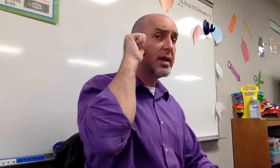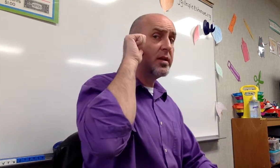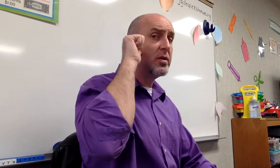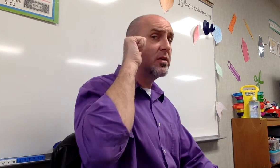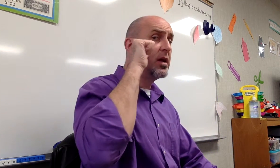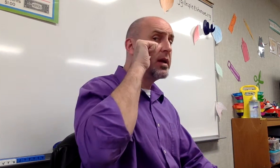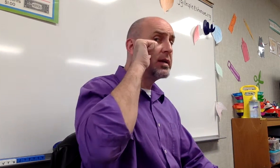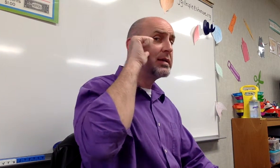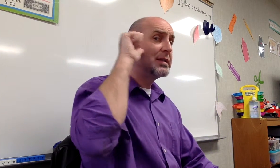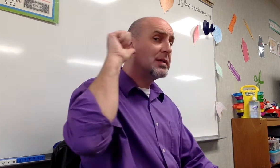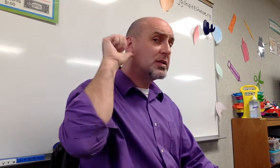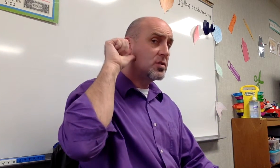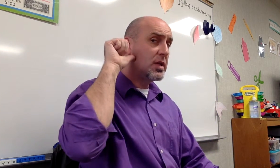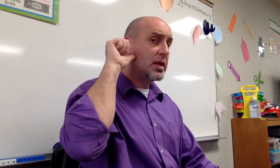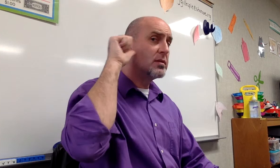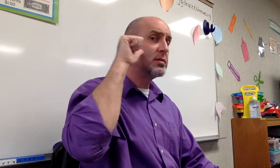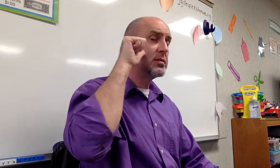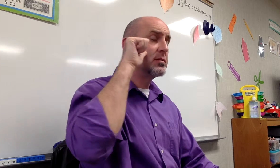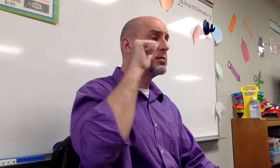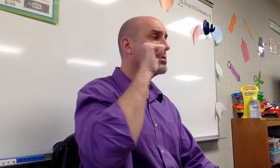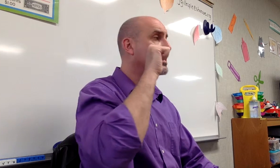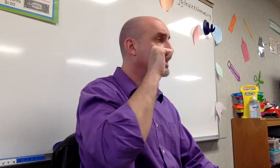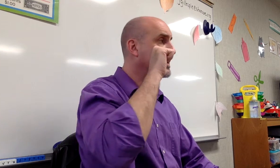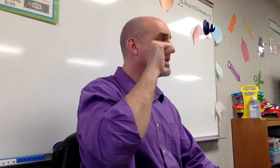here, yesterday.